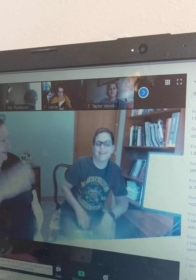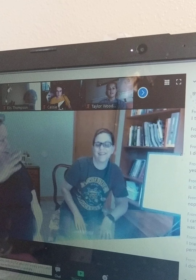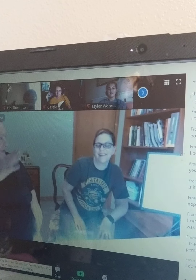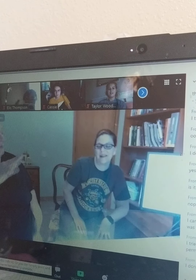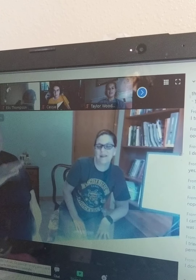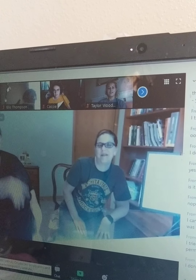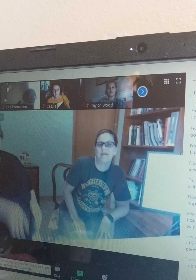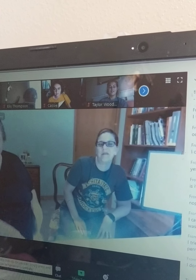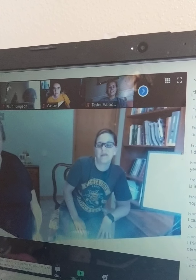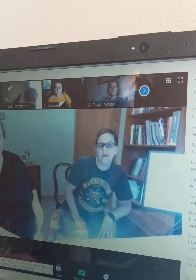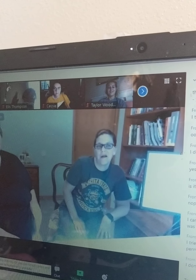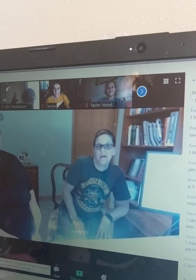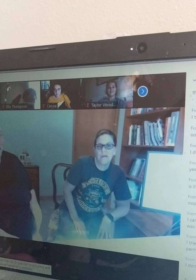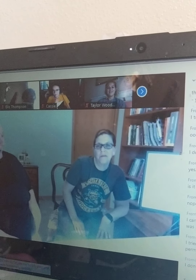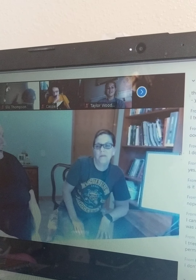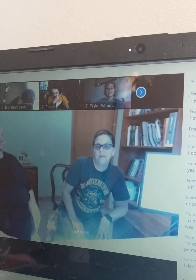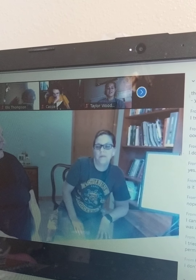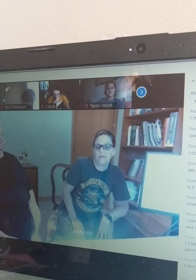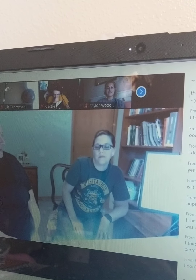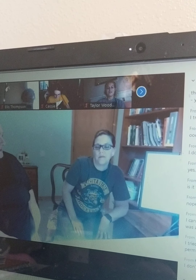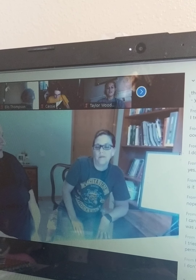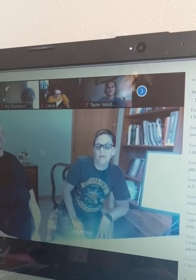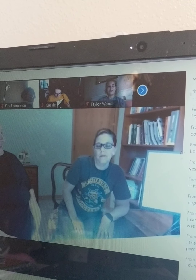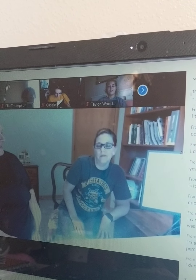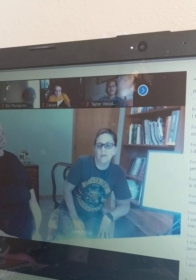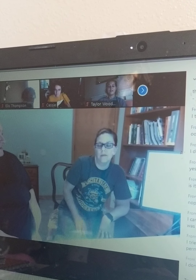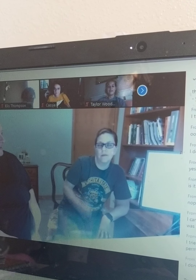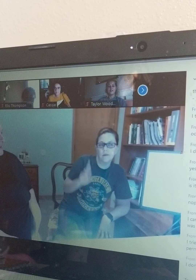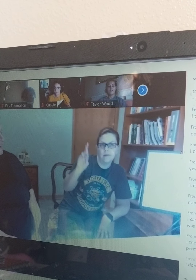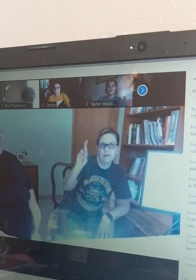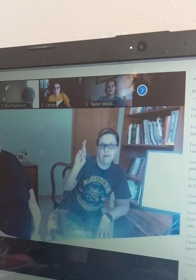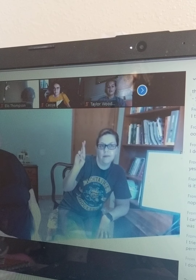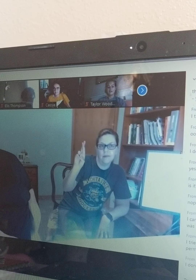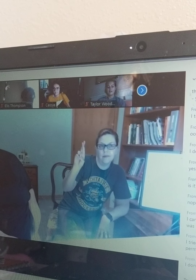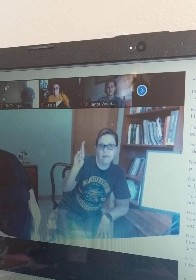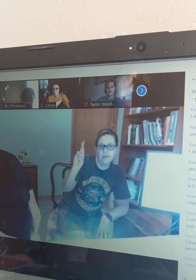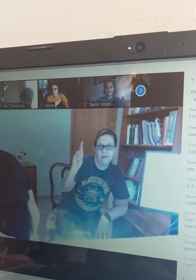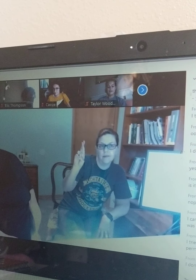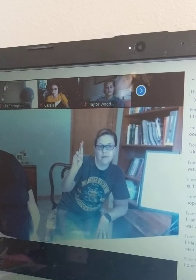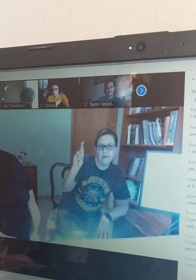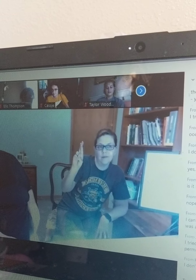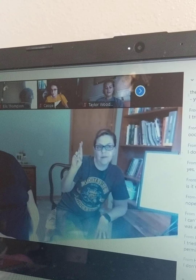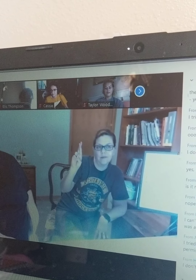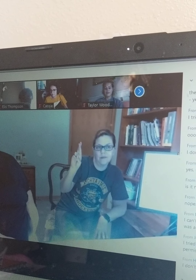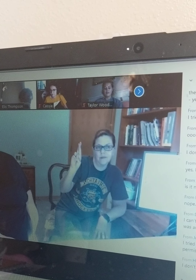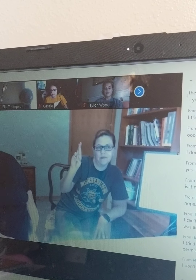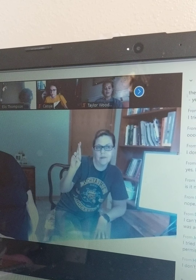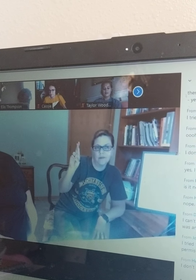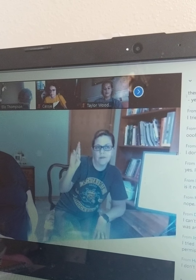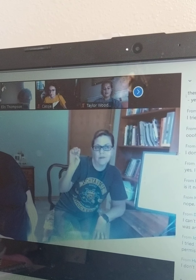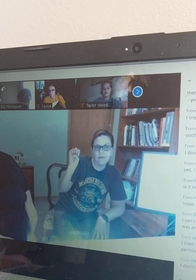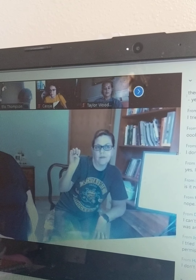Okay, very good, very good. That was blue, B-L-U-E, yep. Okay, here's another one.